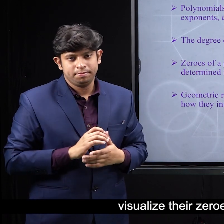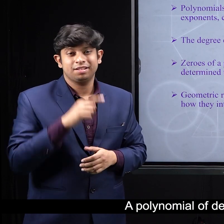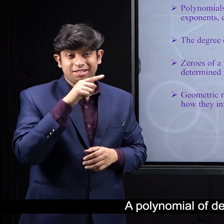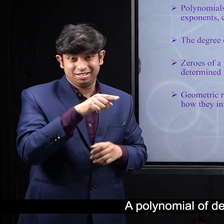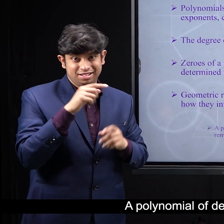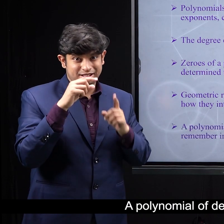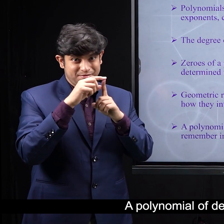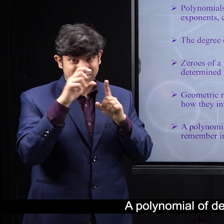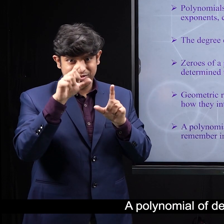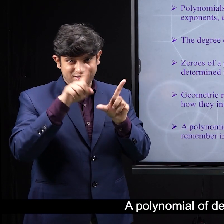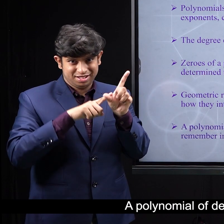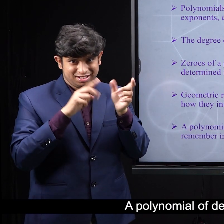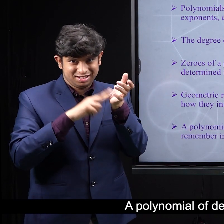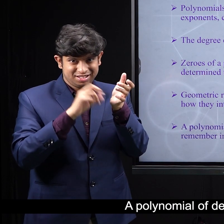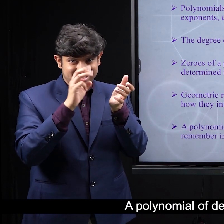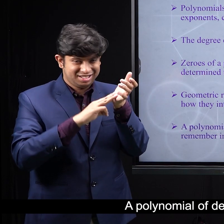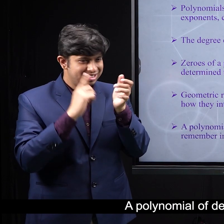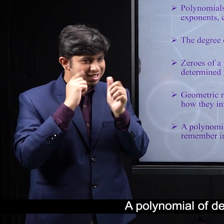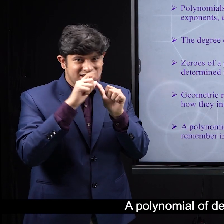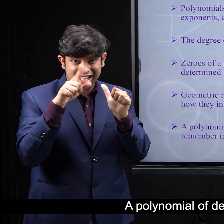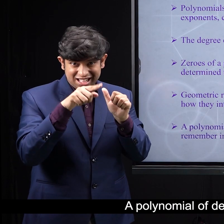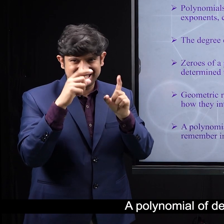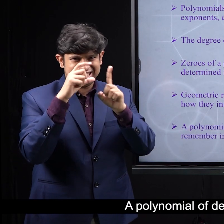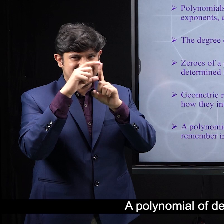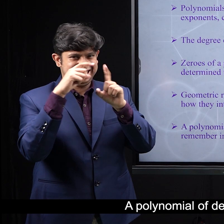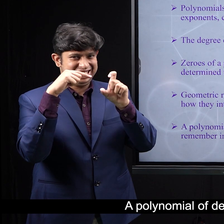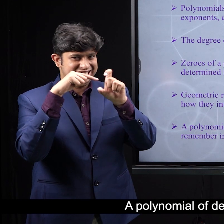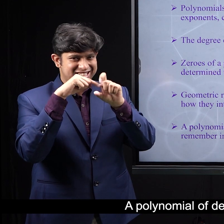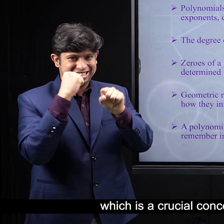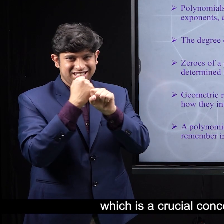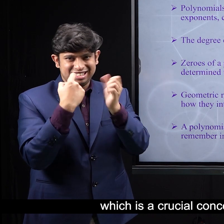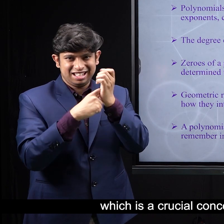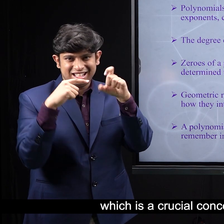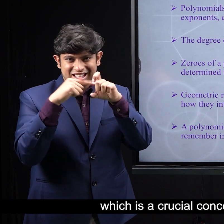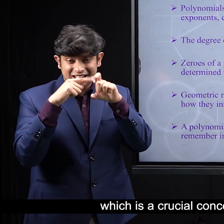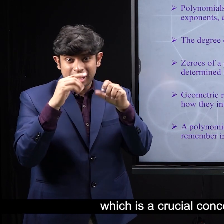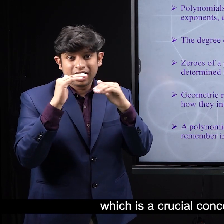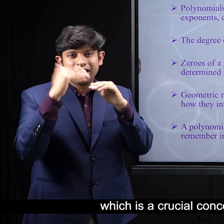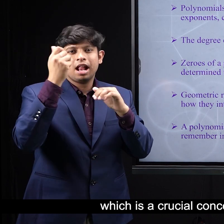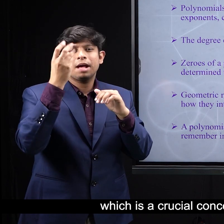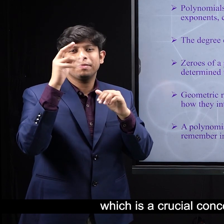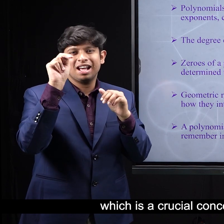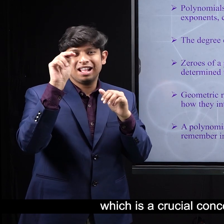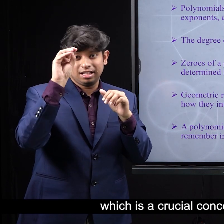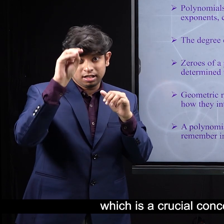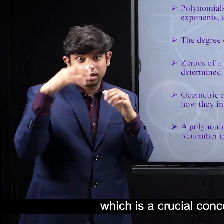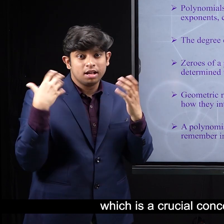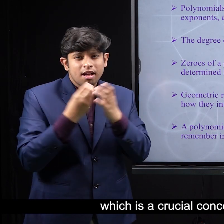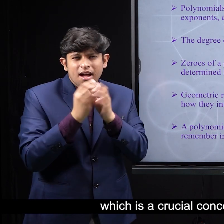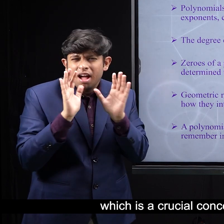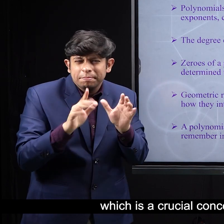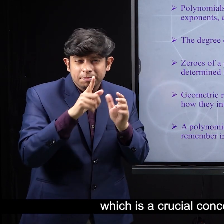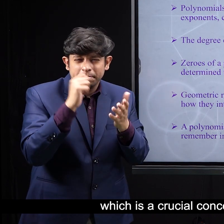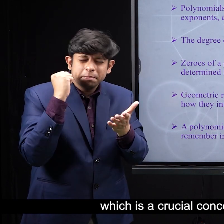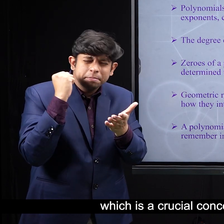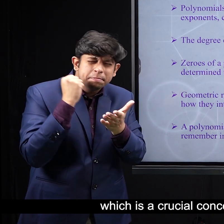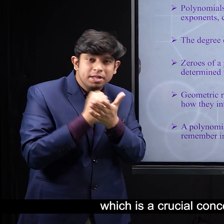A polynomial of degree n can have at most n zeros, which is a crucial concept to remember in polynomial